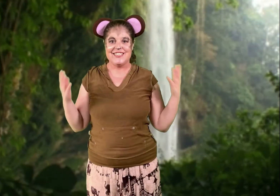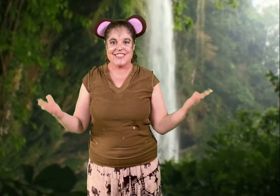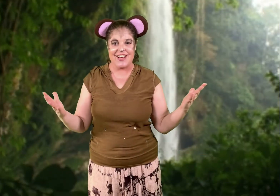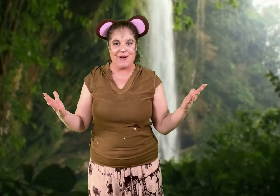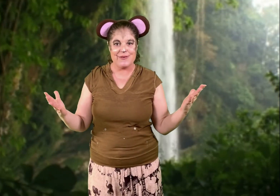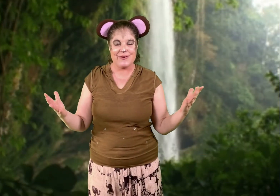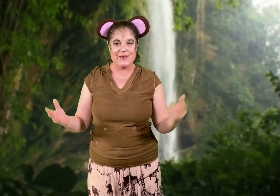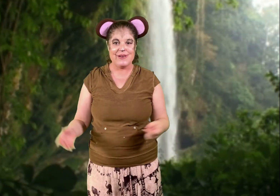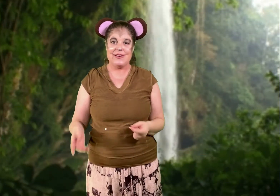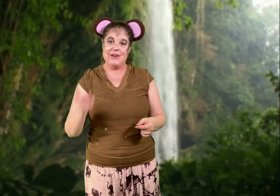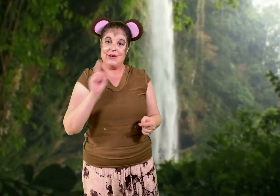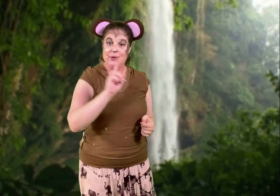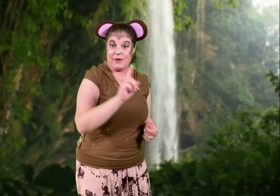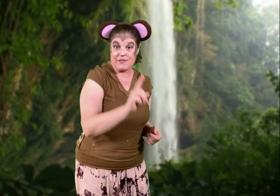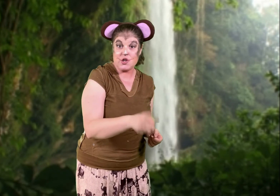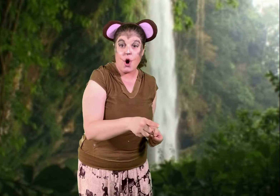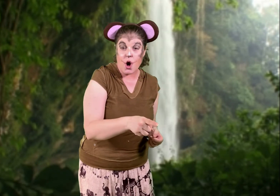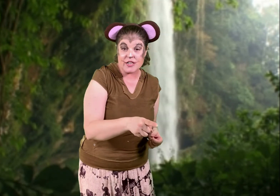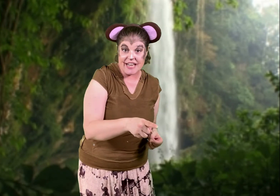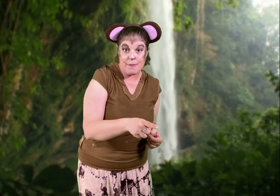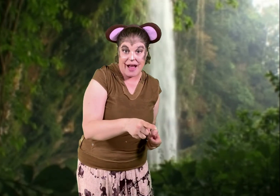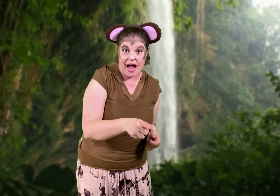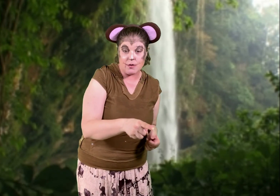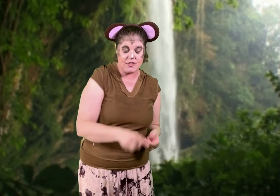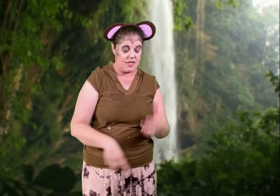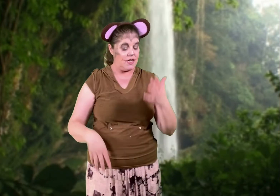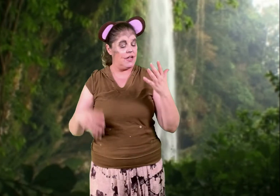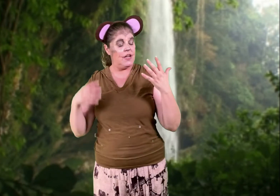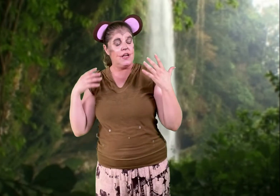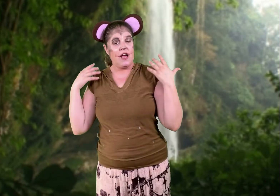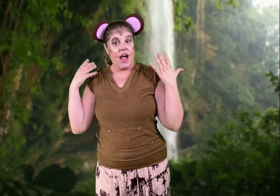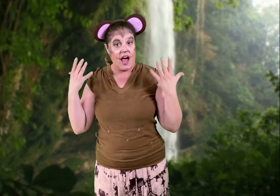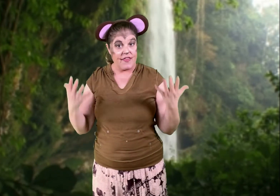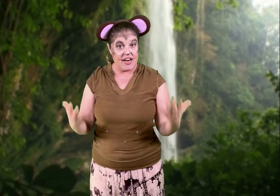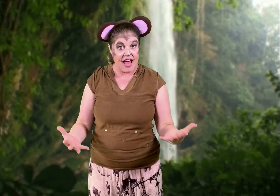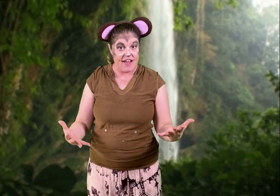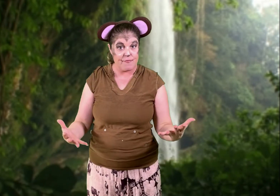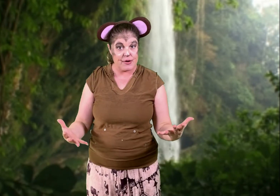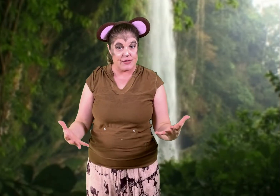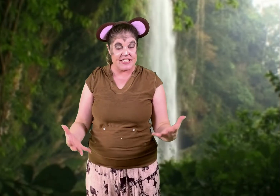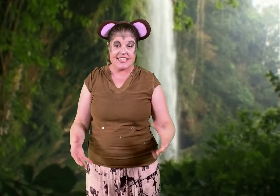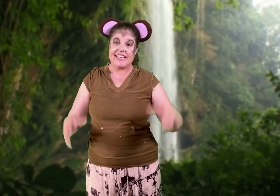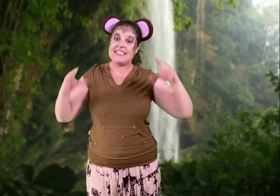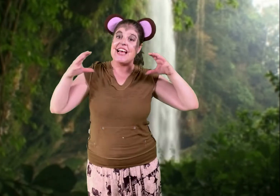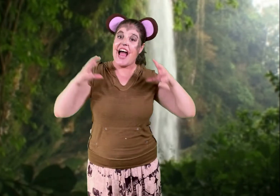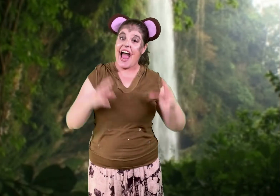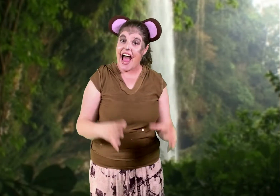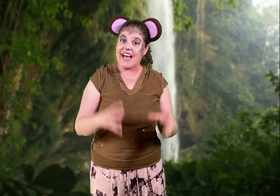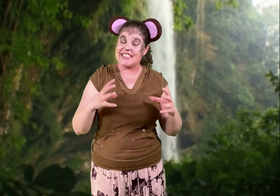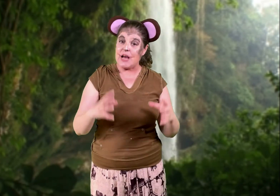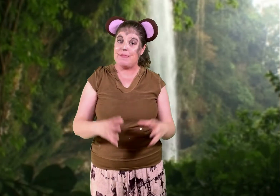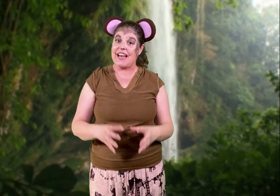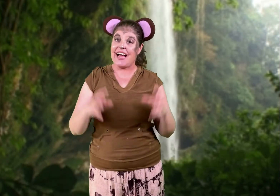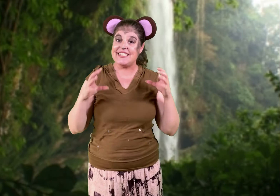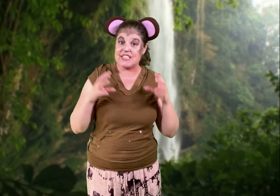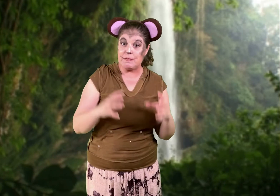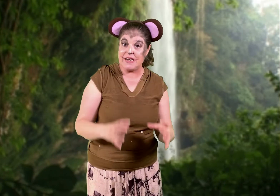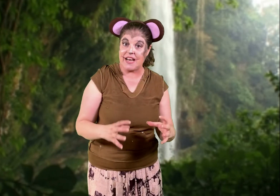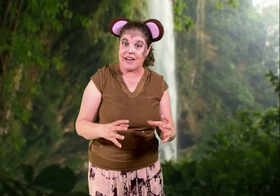So, we've talked about the life processes as applies to